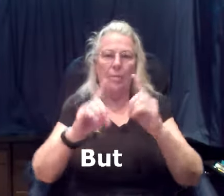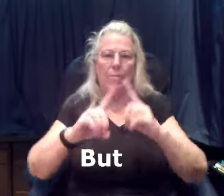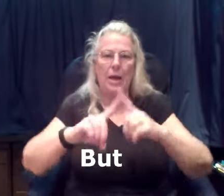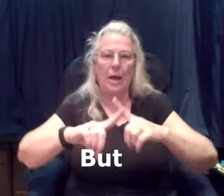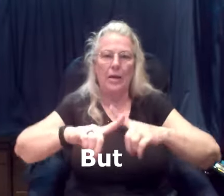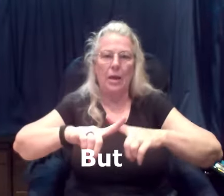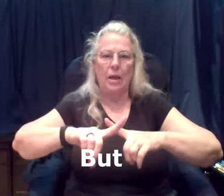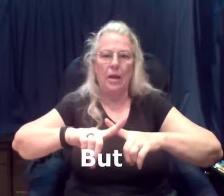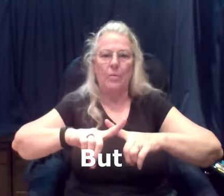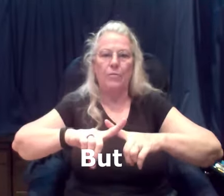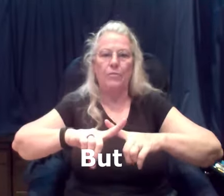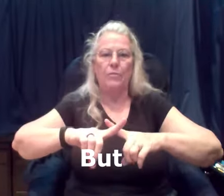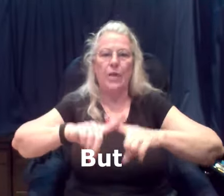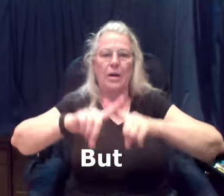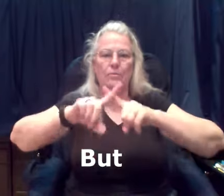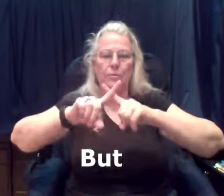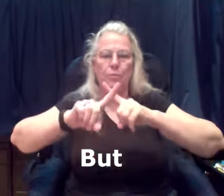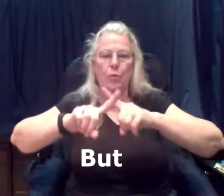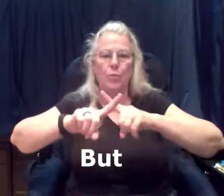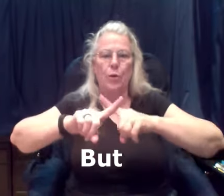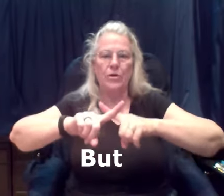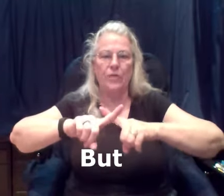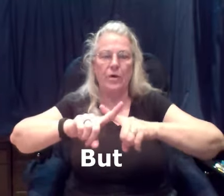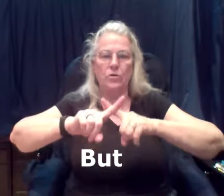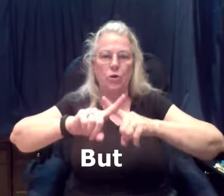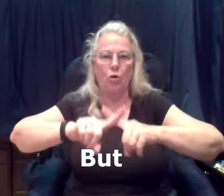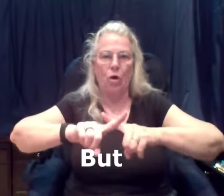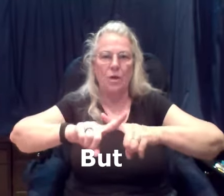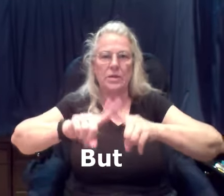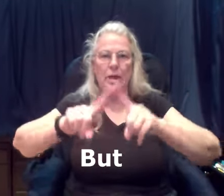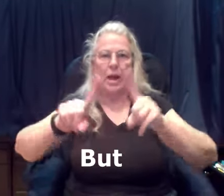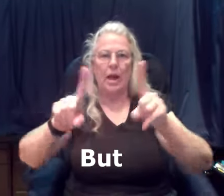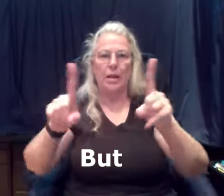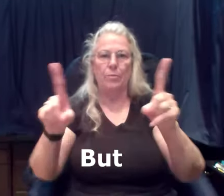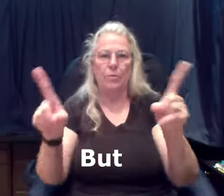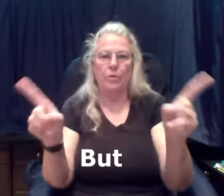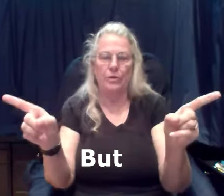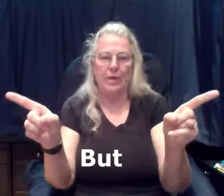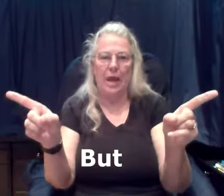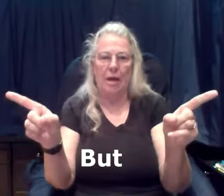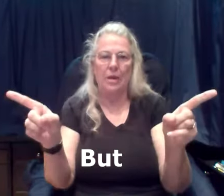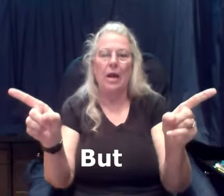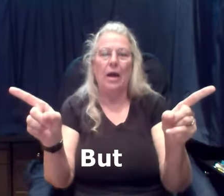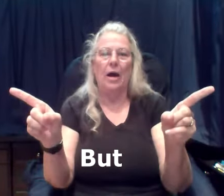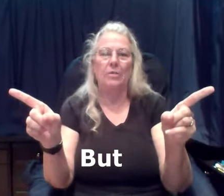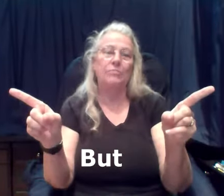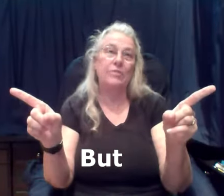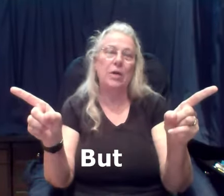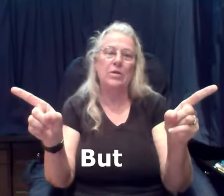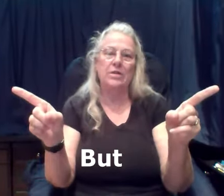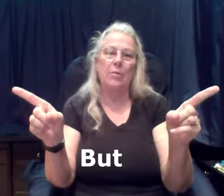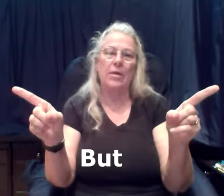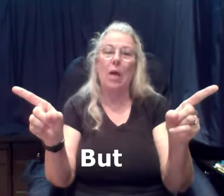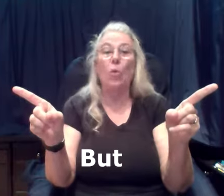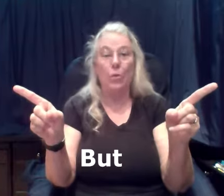But both pointer fingers cross and it pulls it out. They always tell me that word